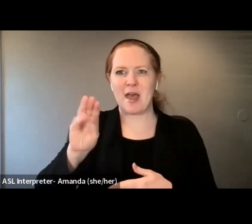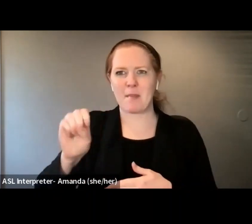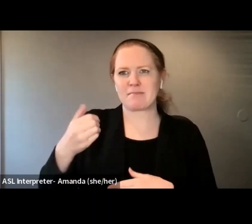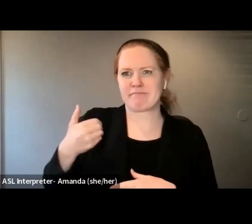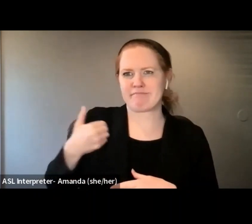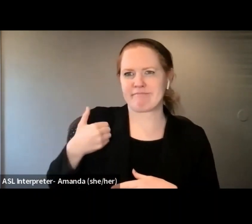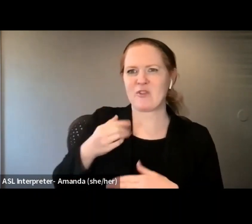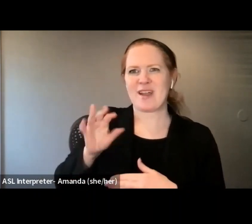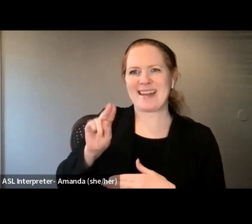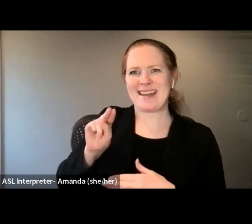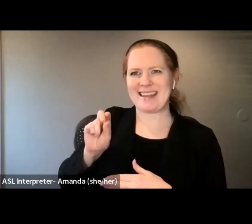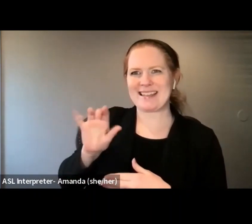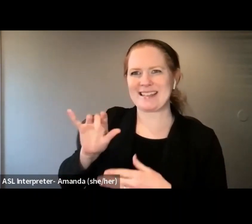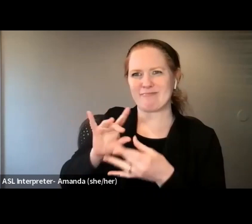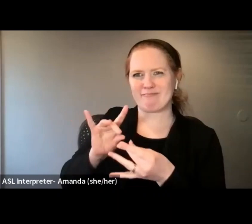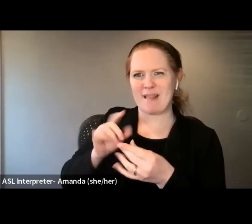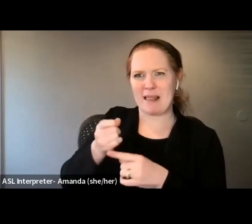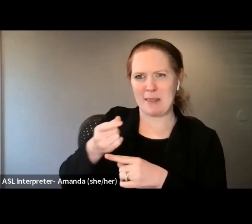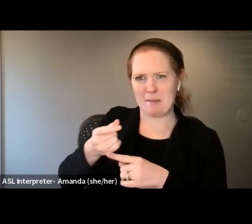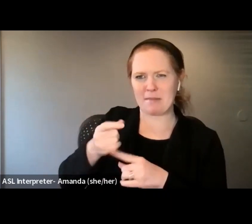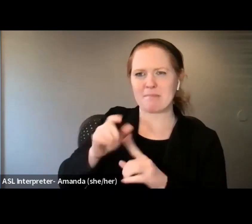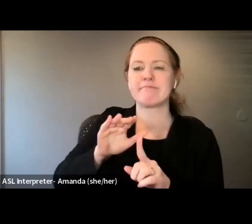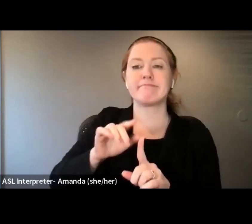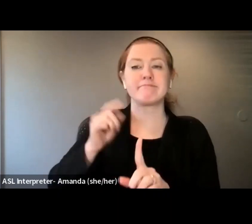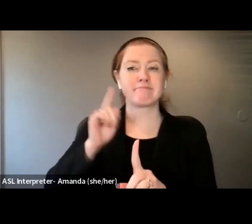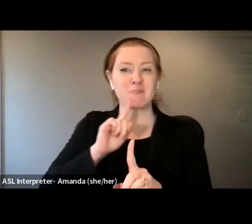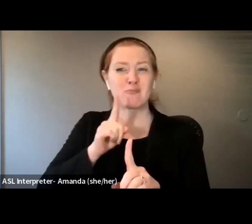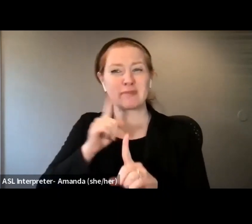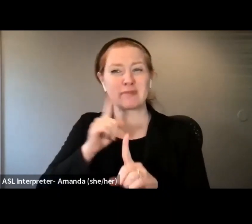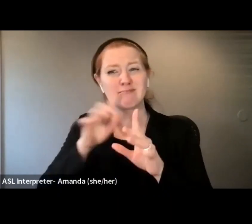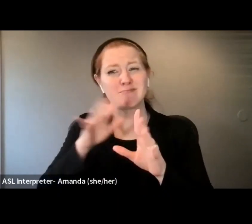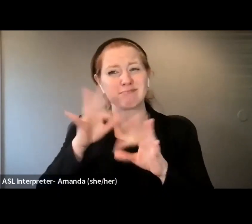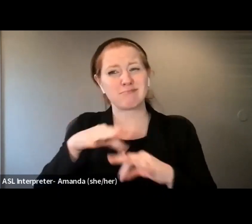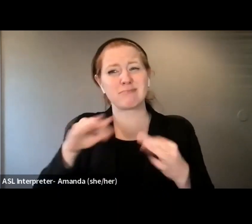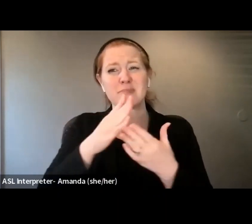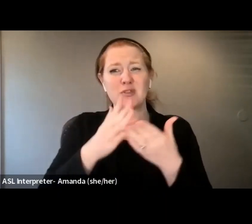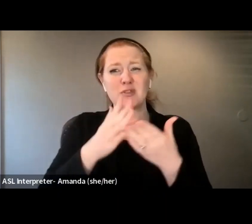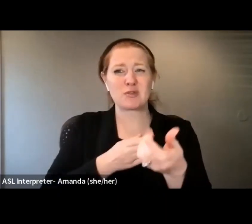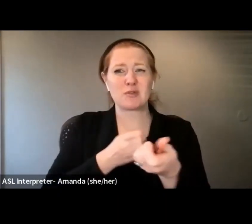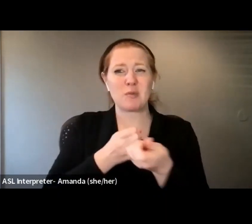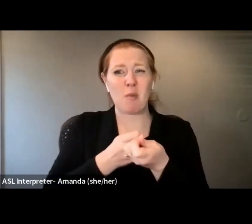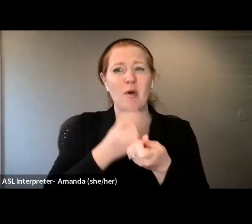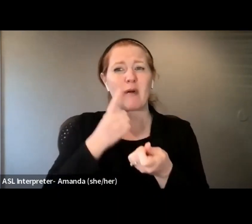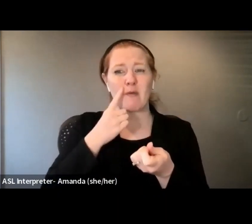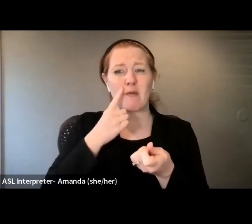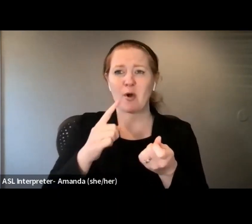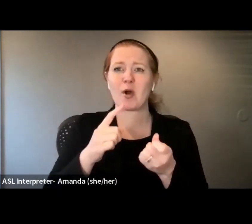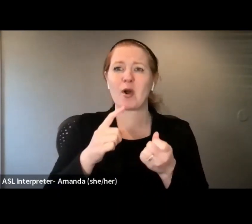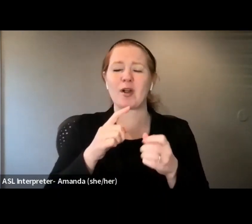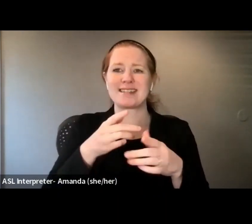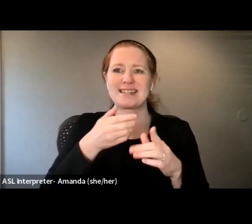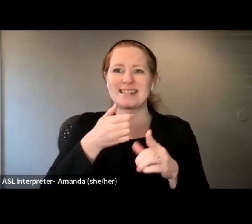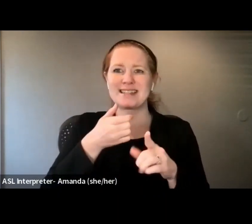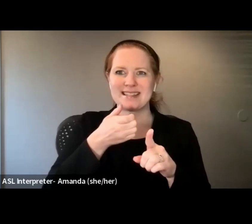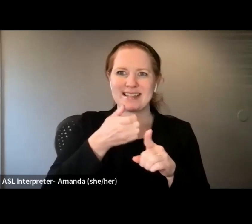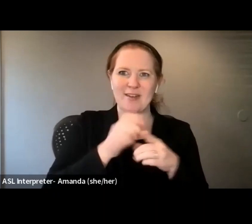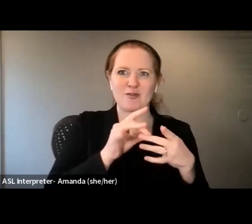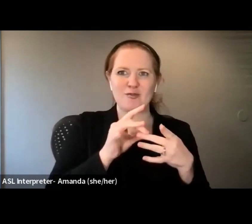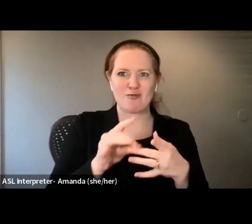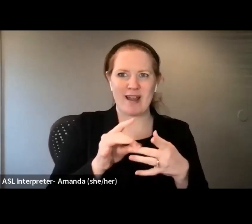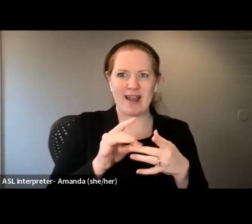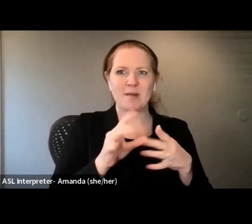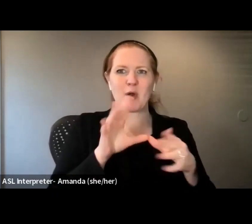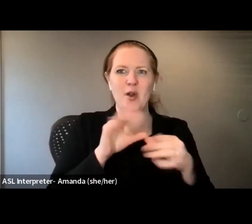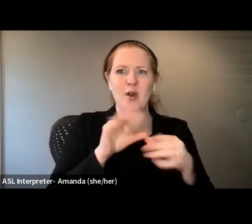this, but this is a really key support of participants who self-direct. So in your state, it may be called FMS, it may